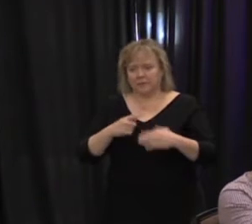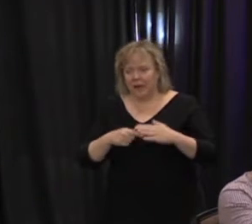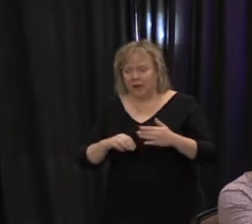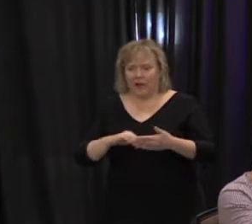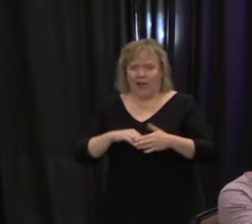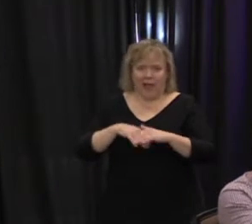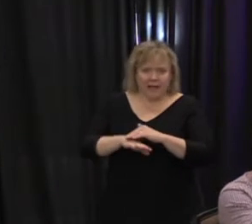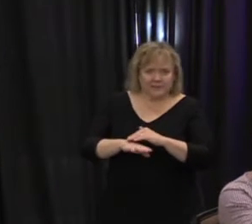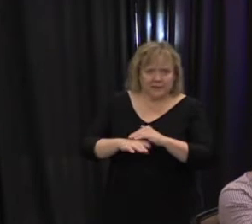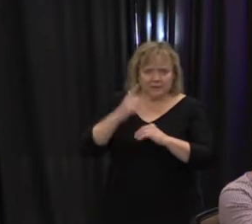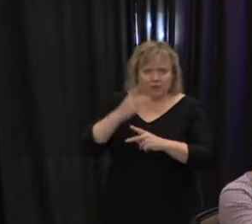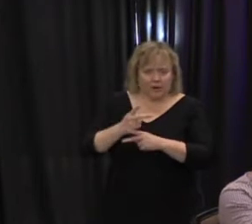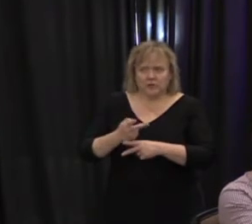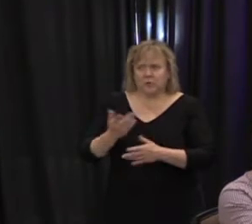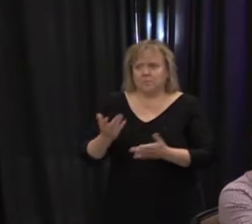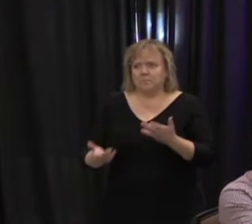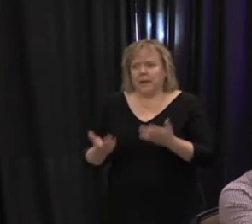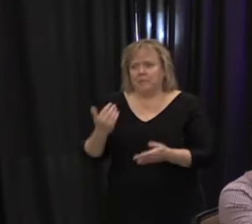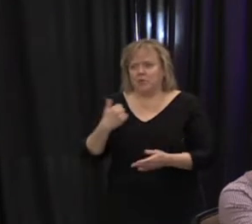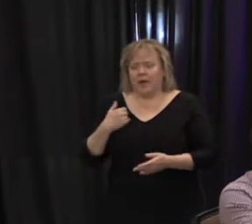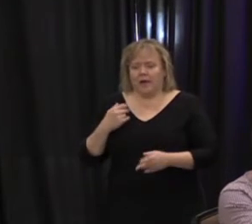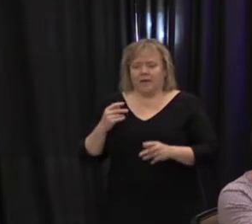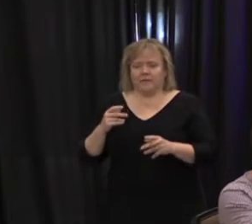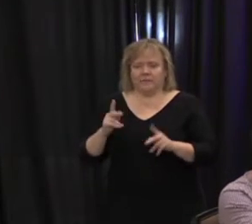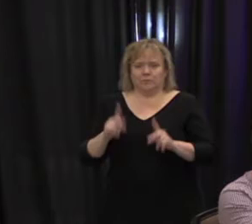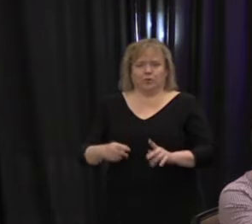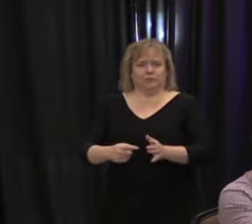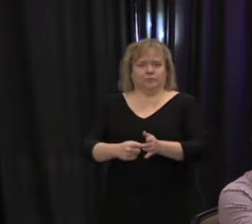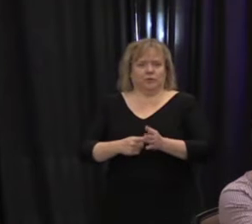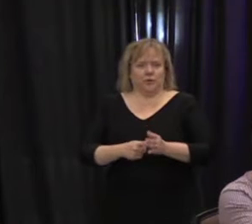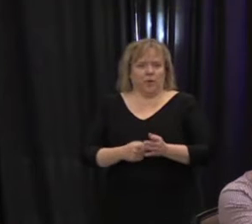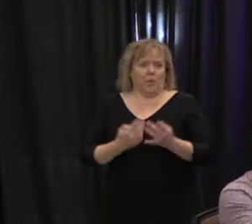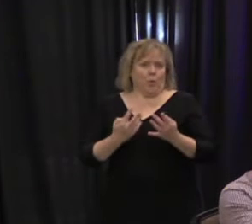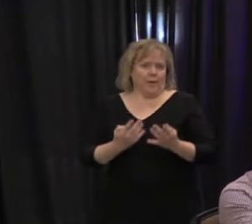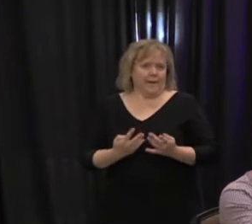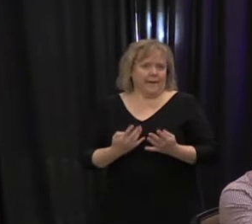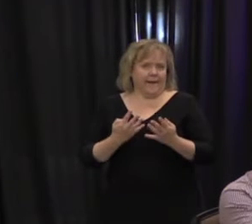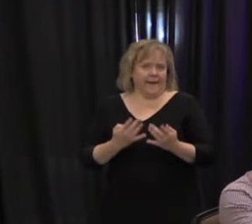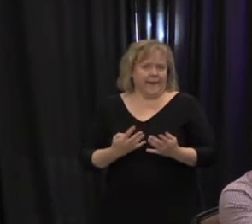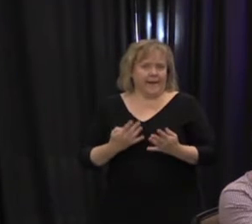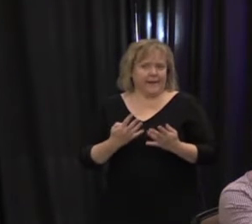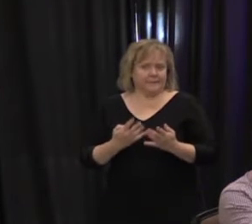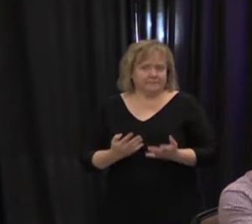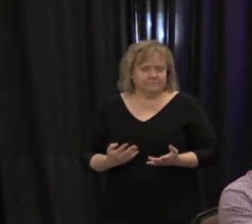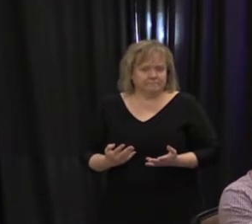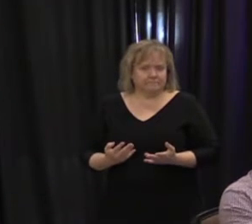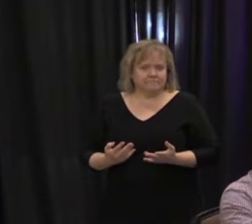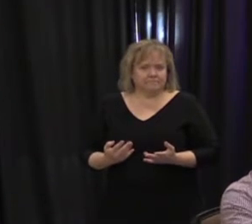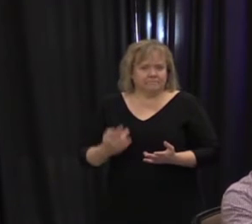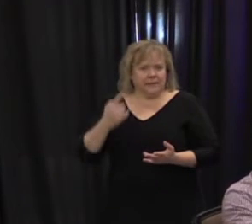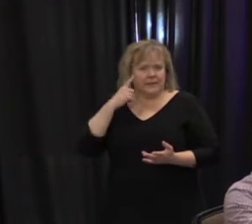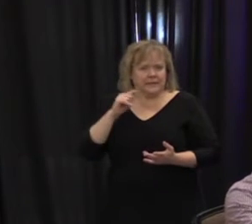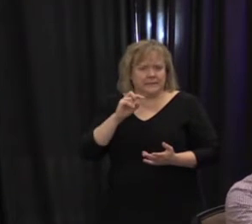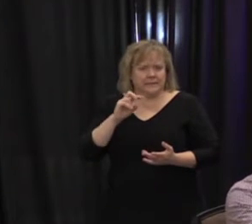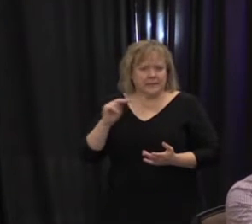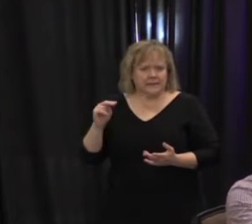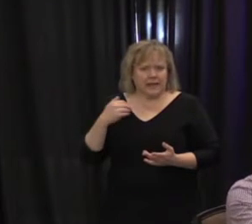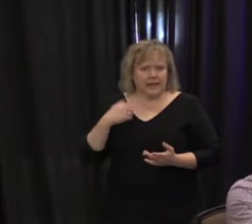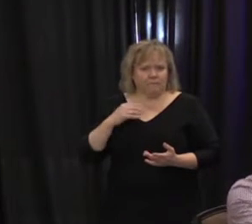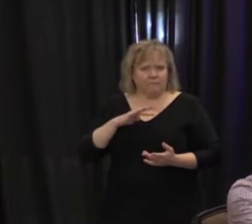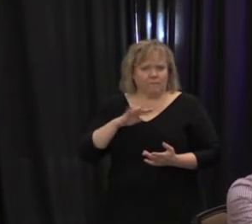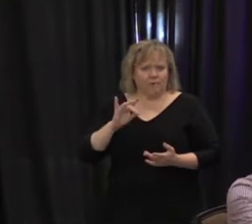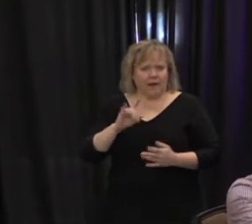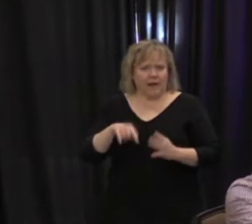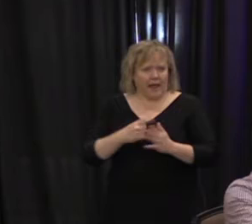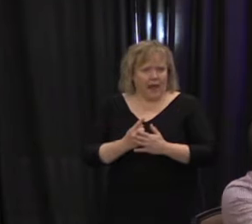accessing care. So there could be waiting periods in some states where, I believe in Tennessee, there's a